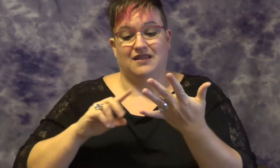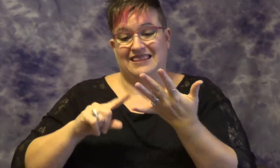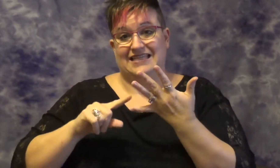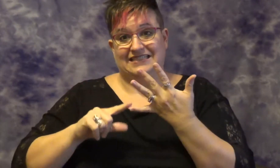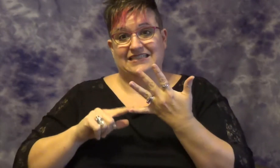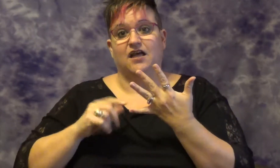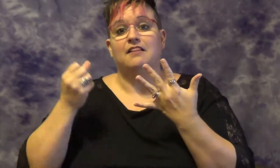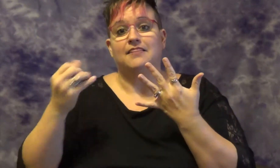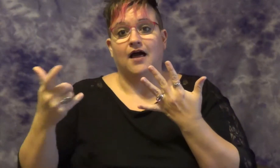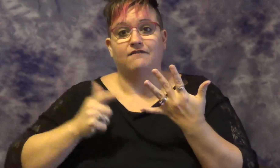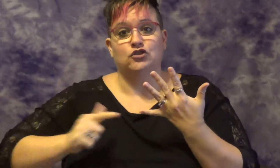When you talk about consultative,